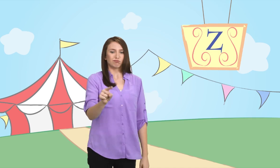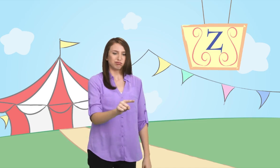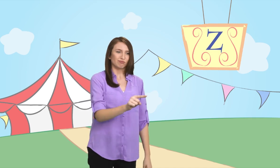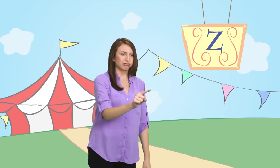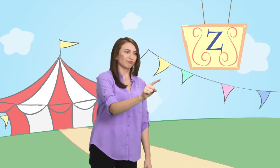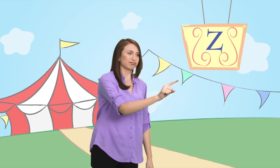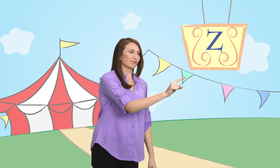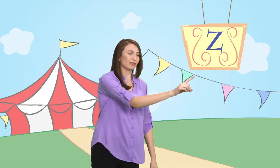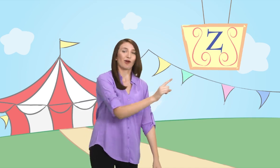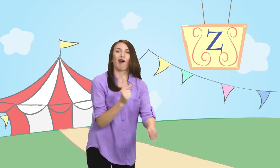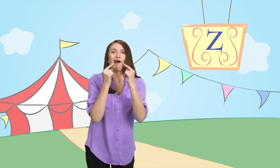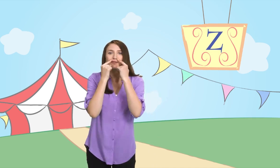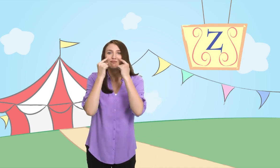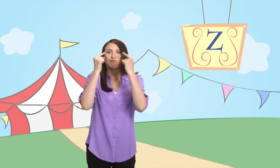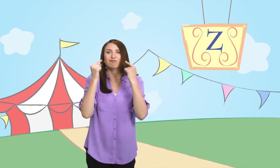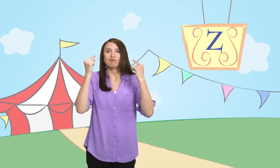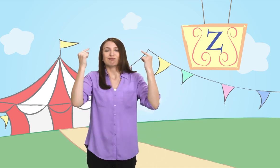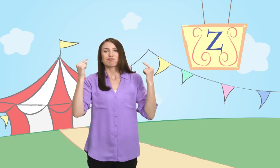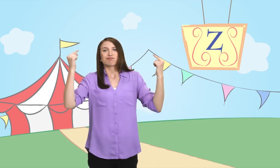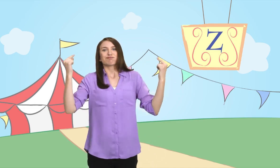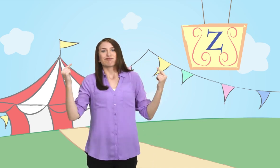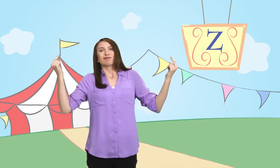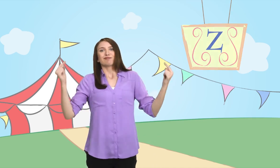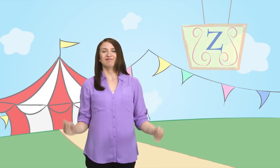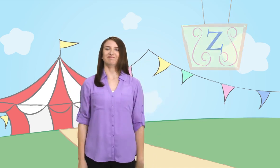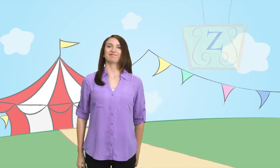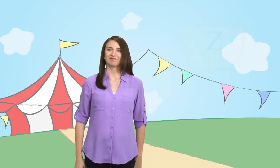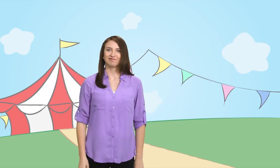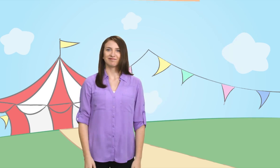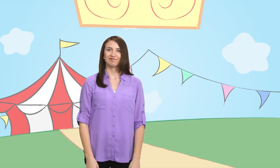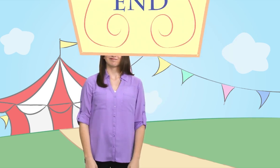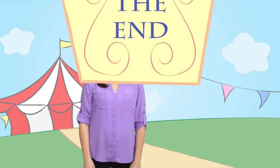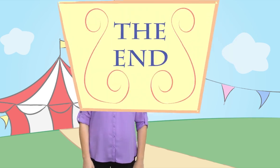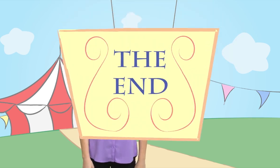walking dizzily. His mustache is singed.